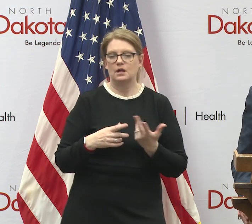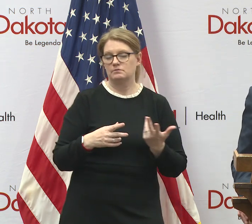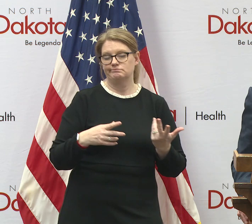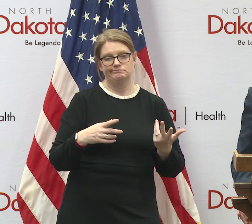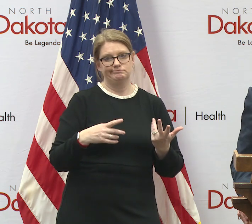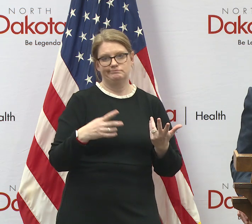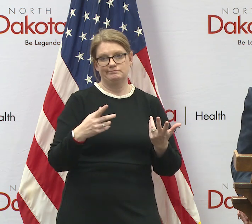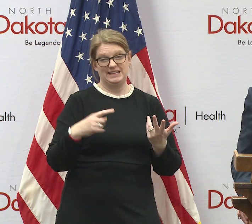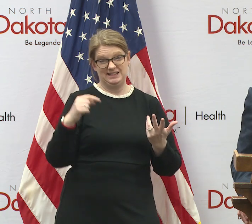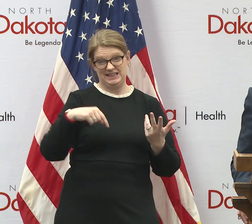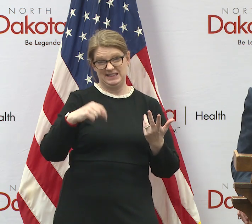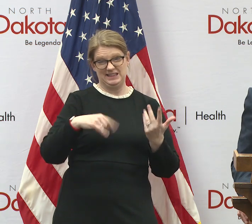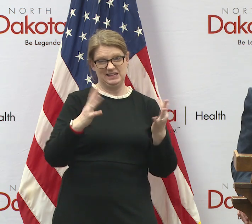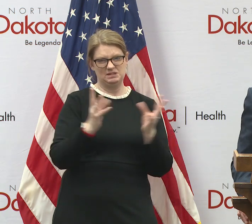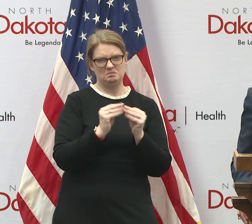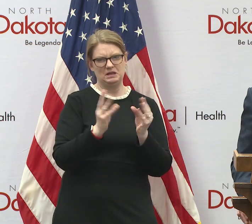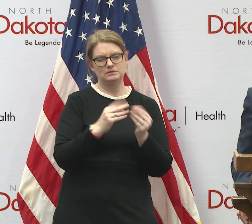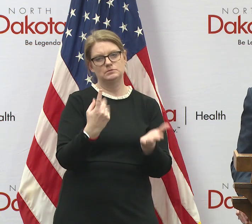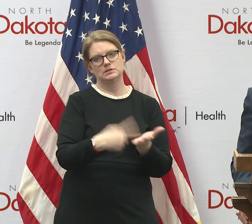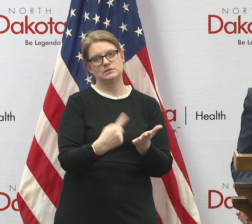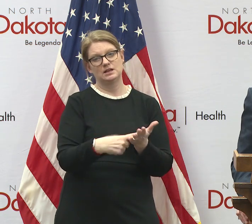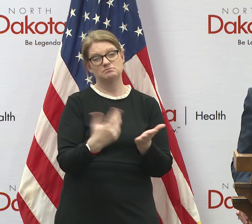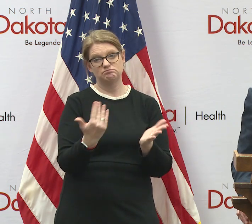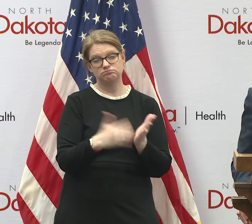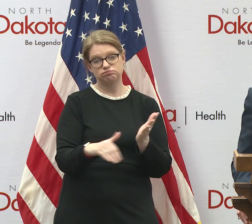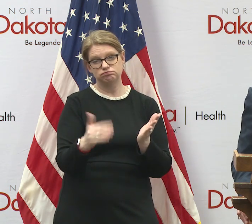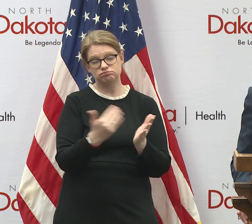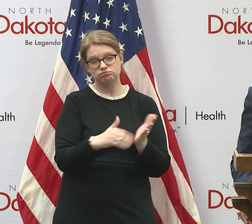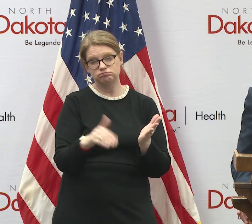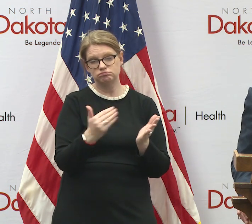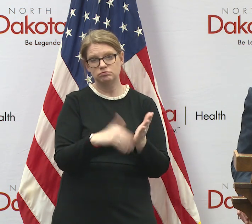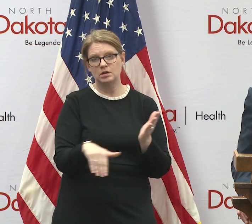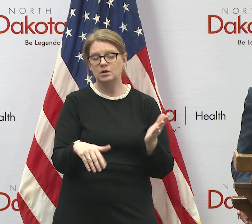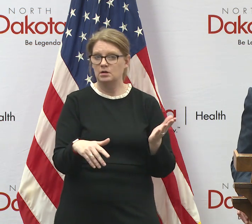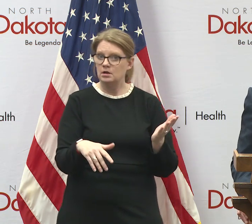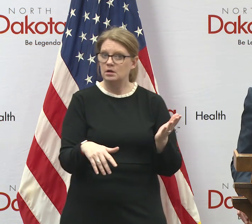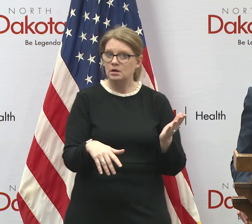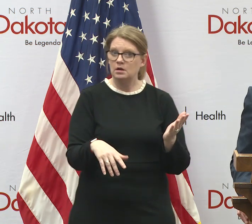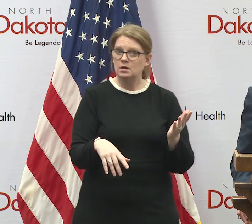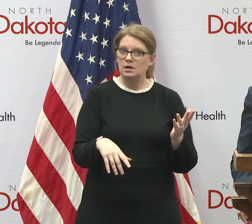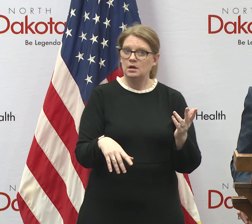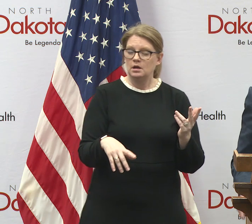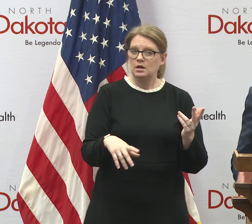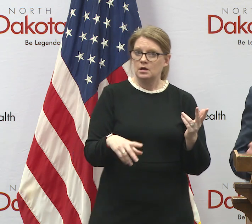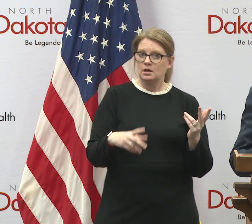times at these sessions about trying to make sure that when we do have a